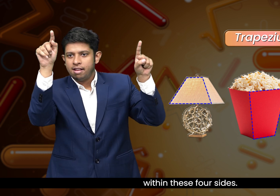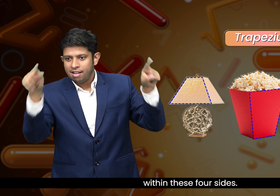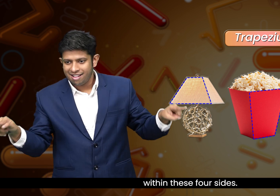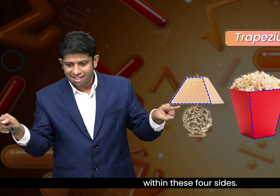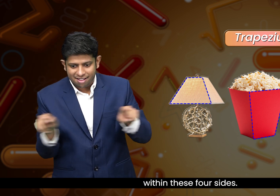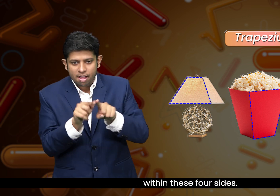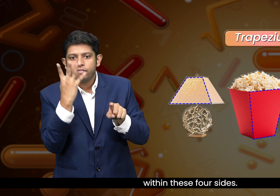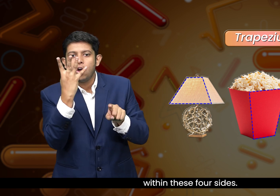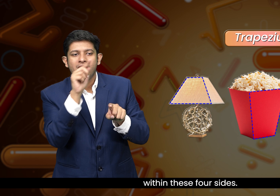sides.